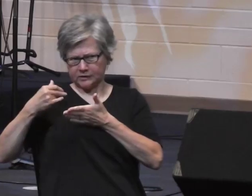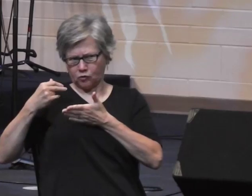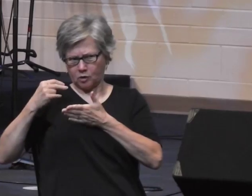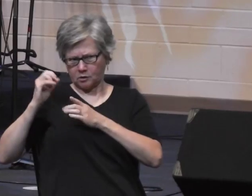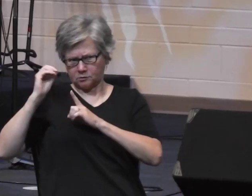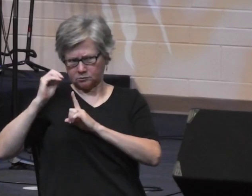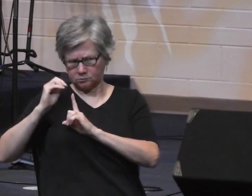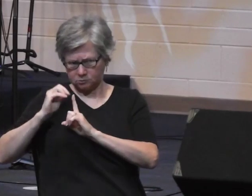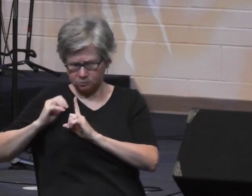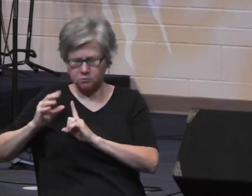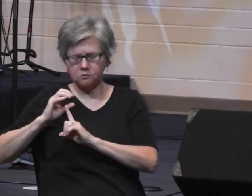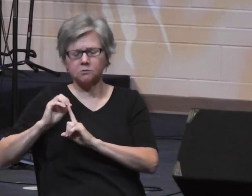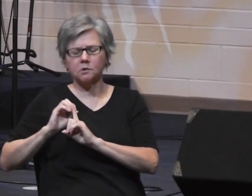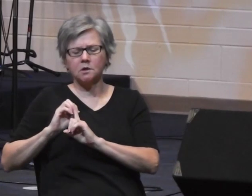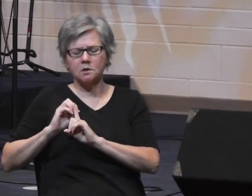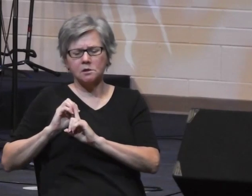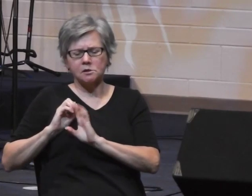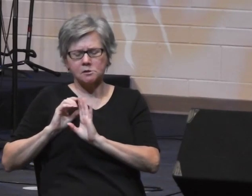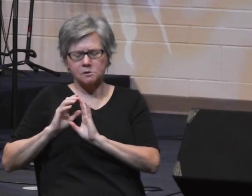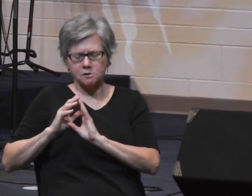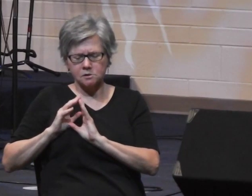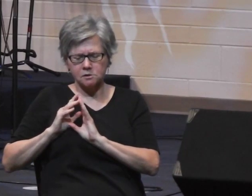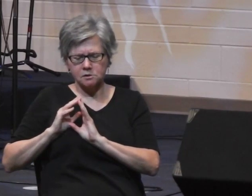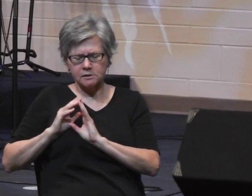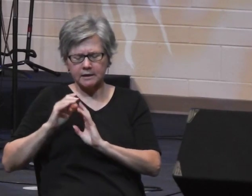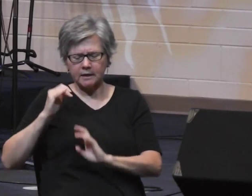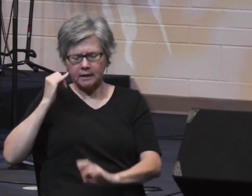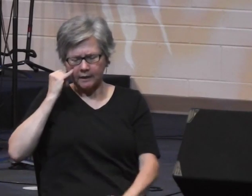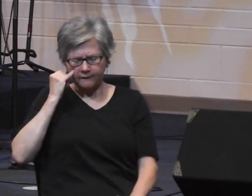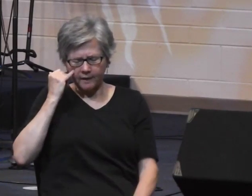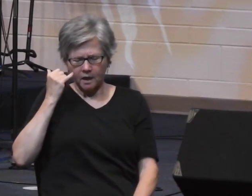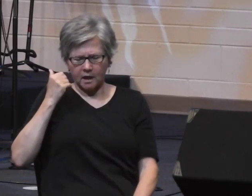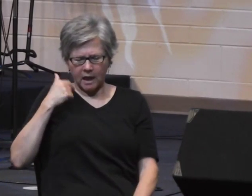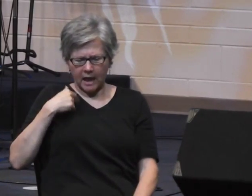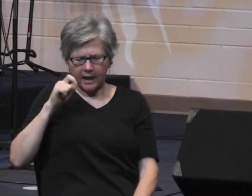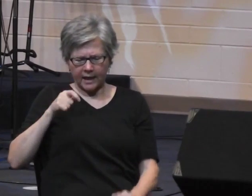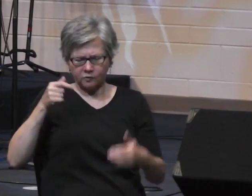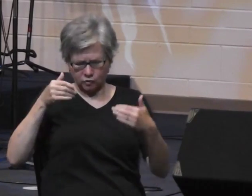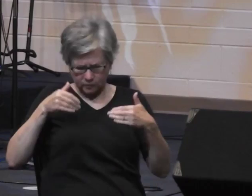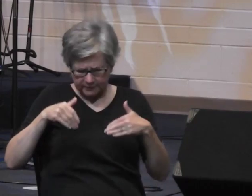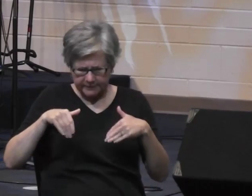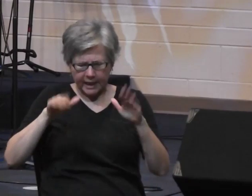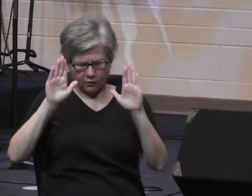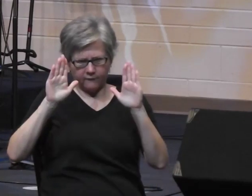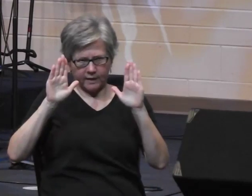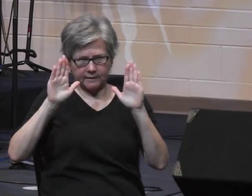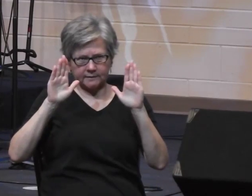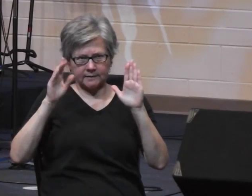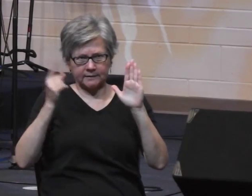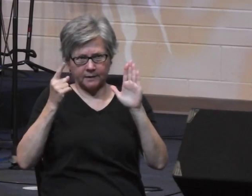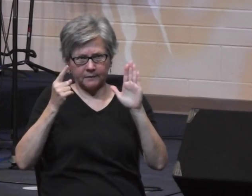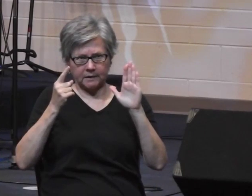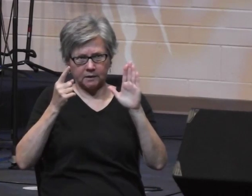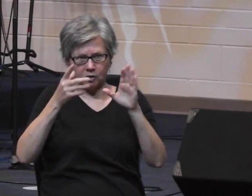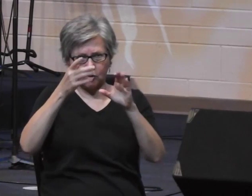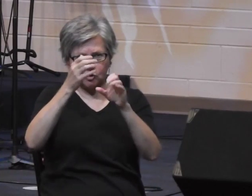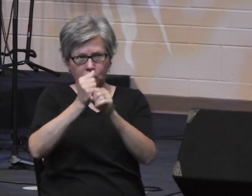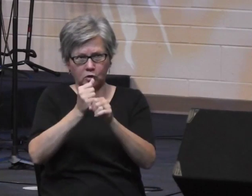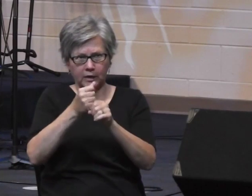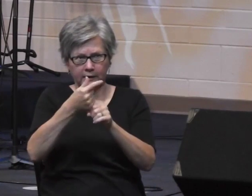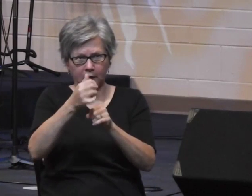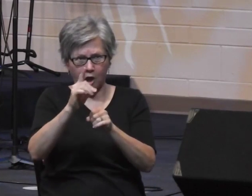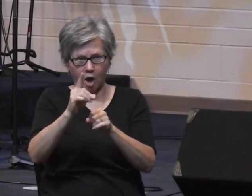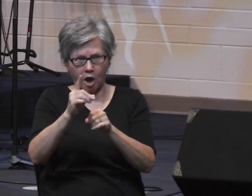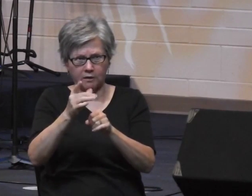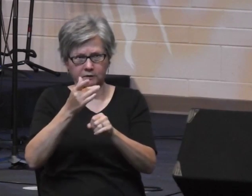unsettling conclusions that people can come to. See, if I have to sacrifice something to win the God's favor, then